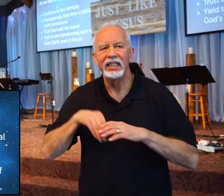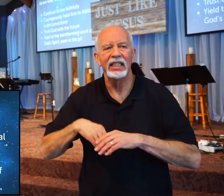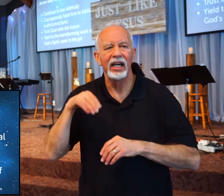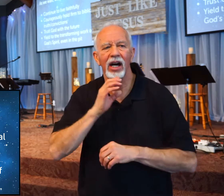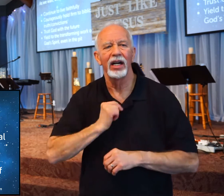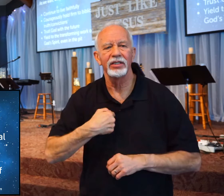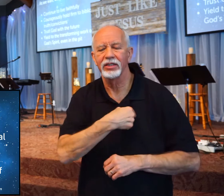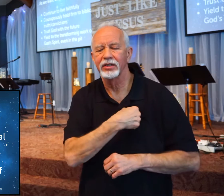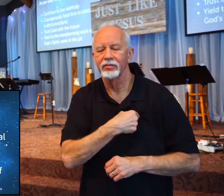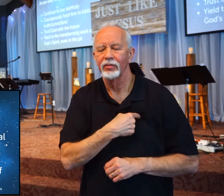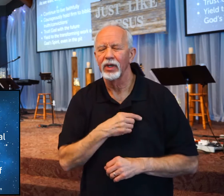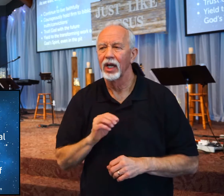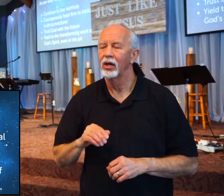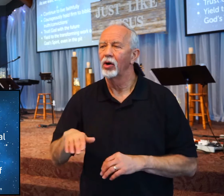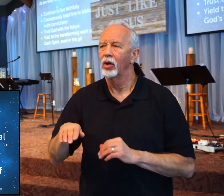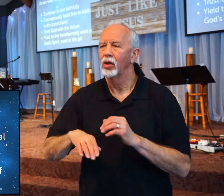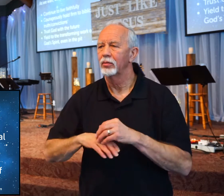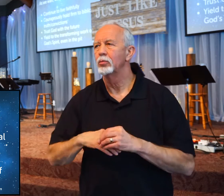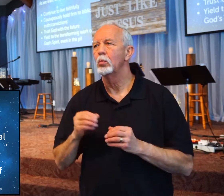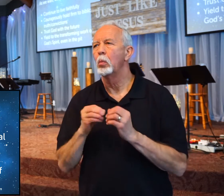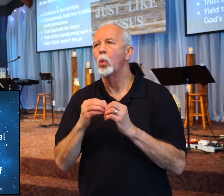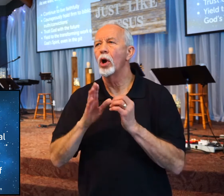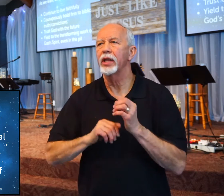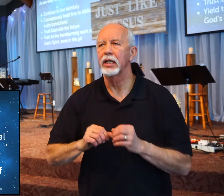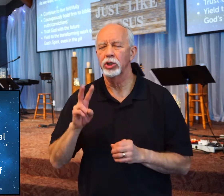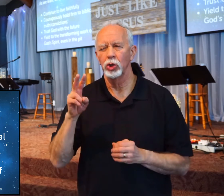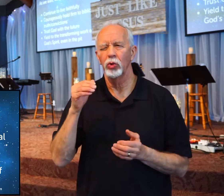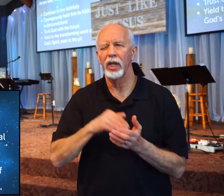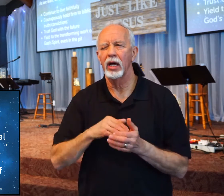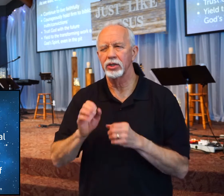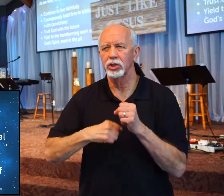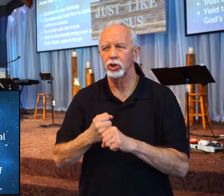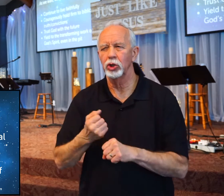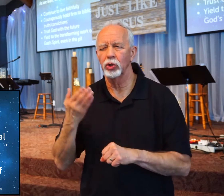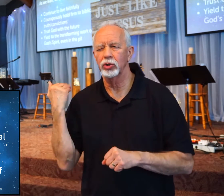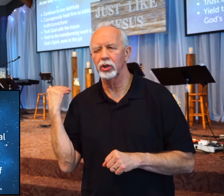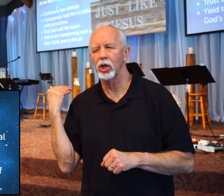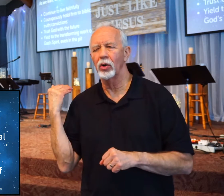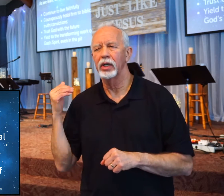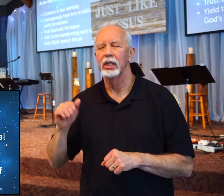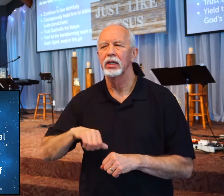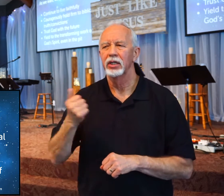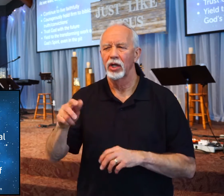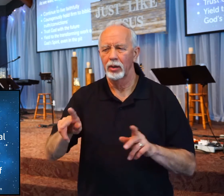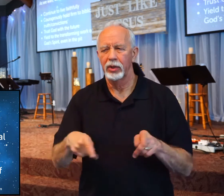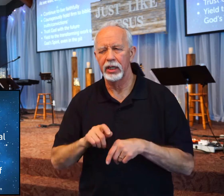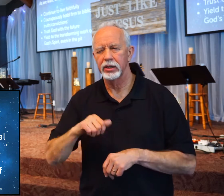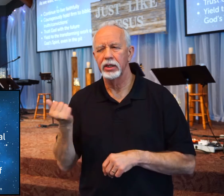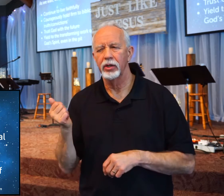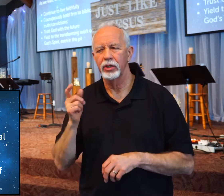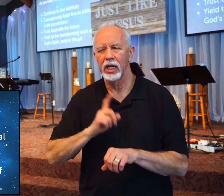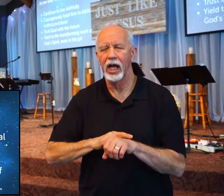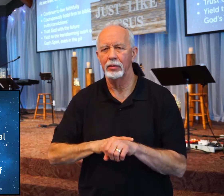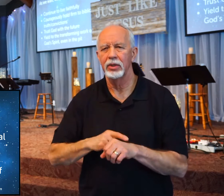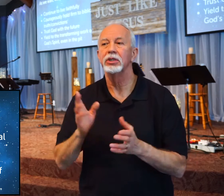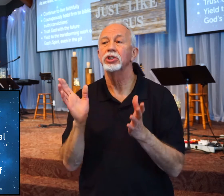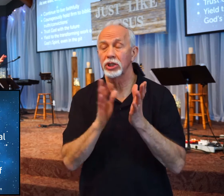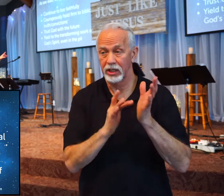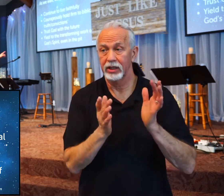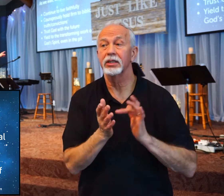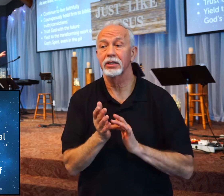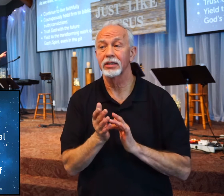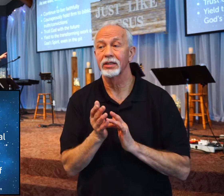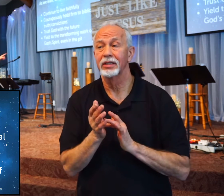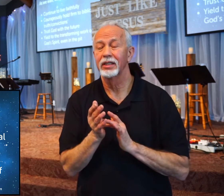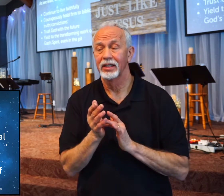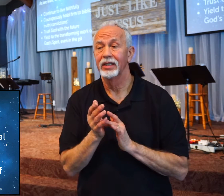Over 2,000 years ago, at another place and at another time, Jesus, you see this just